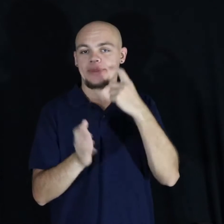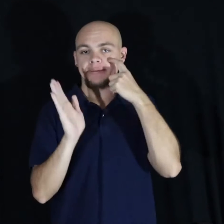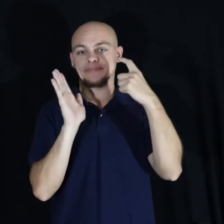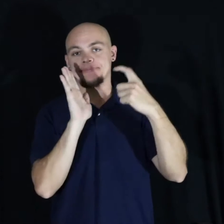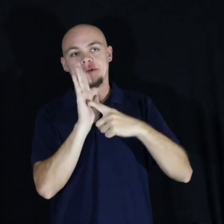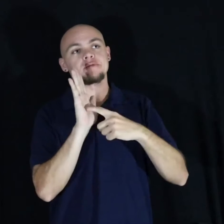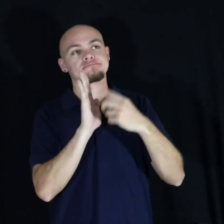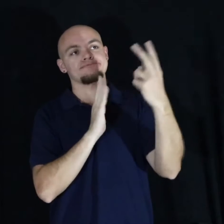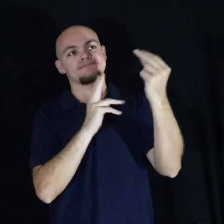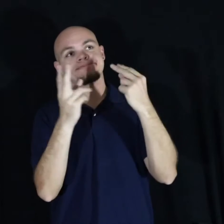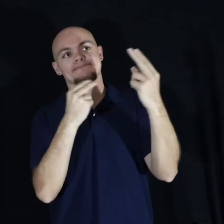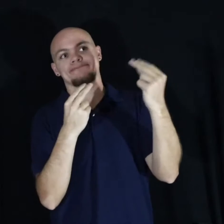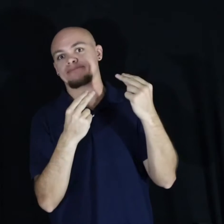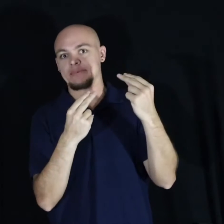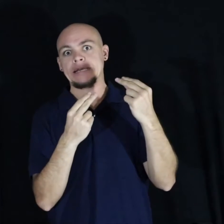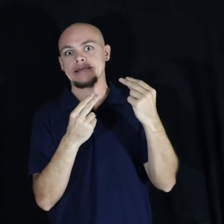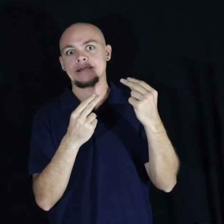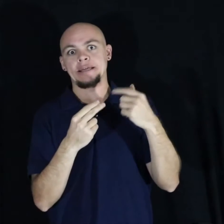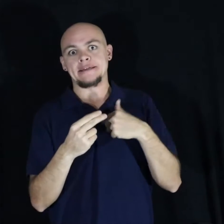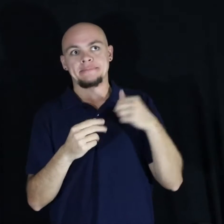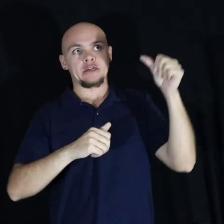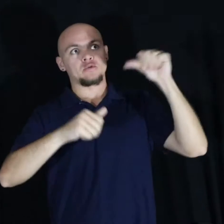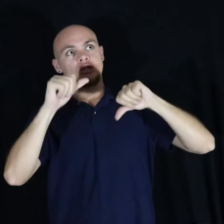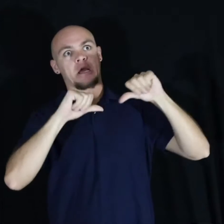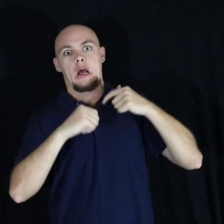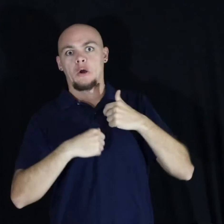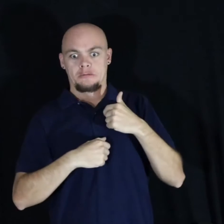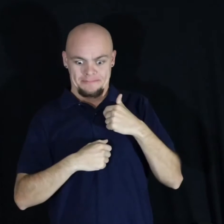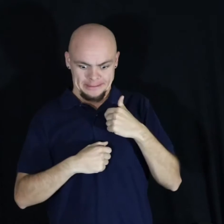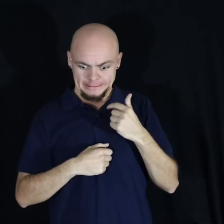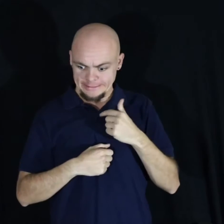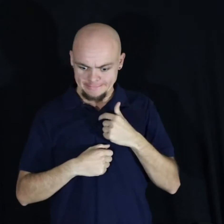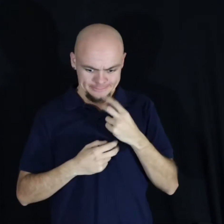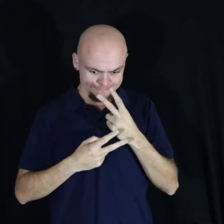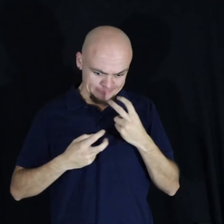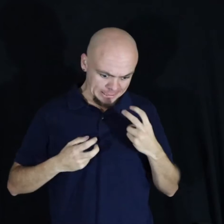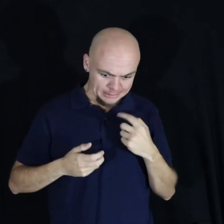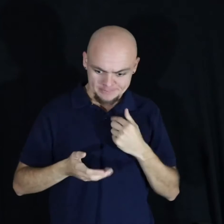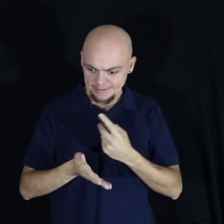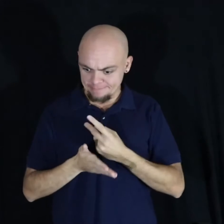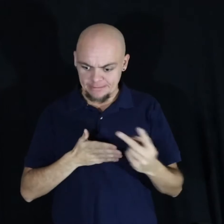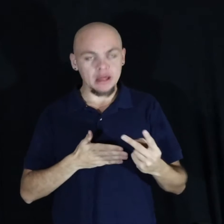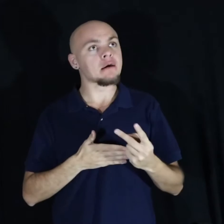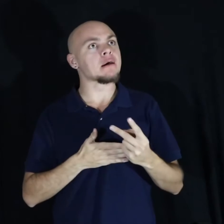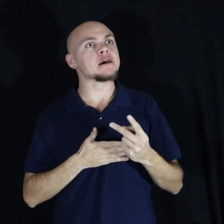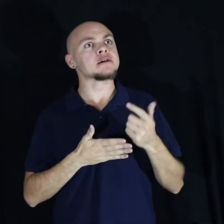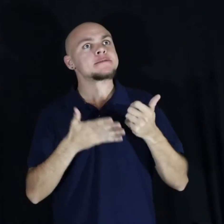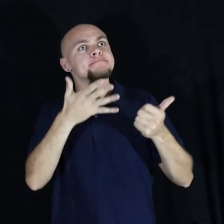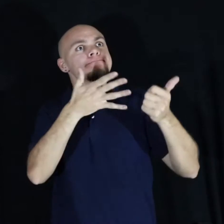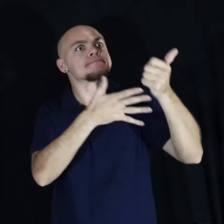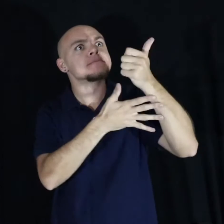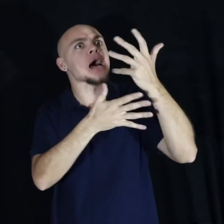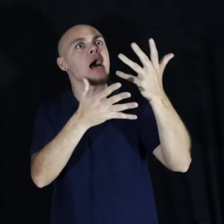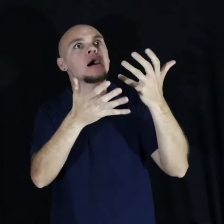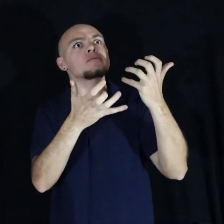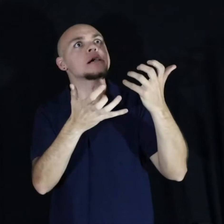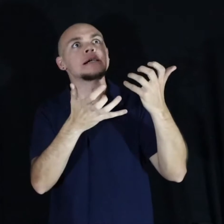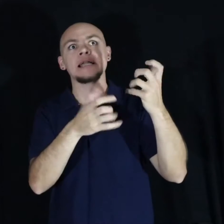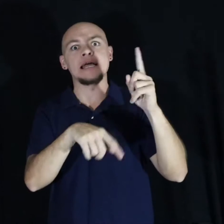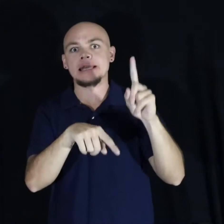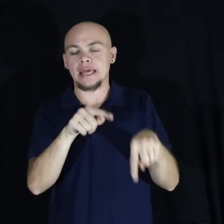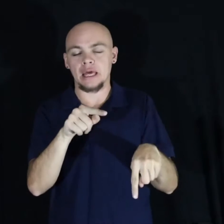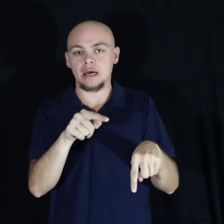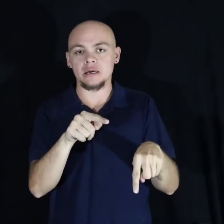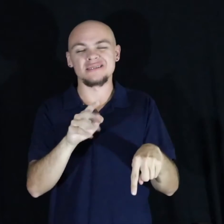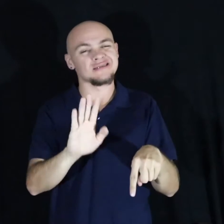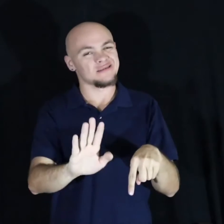multiple times, with which I began deducing that I was a failure and that I would never get to the places that I wanted to get to.